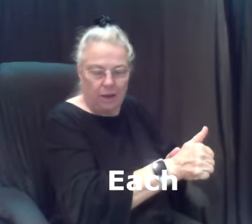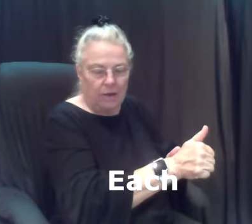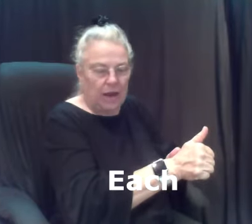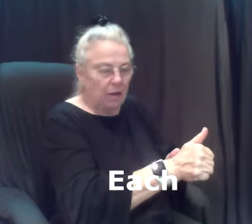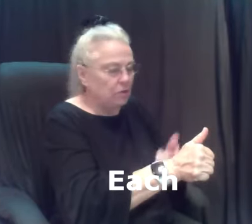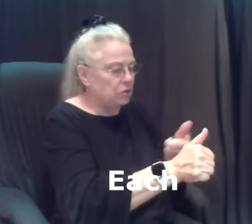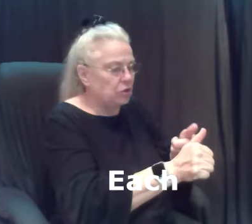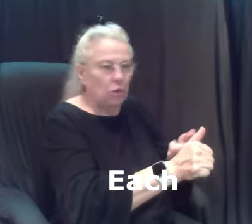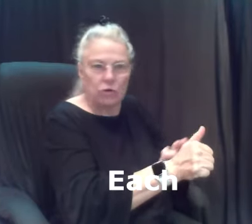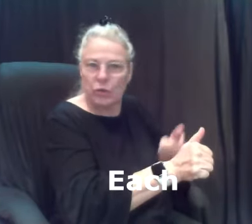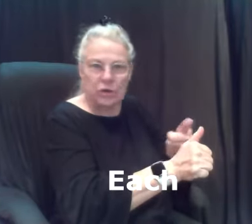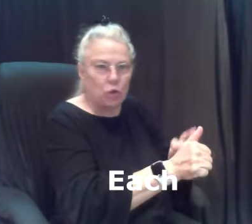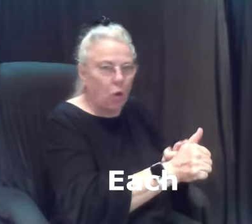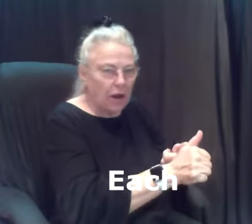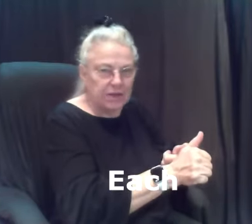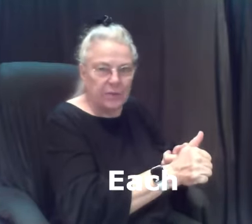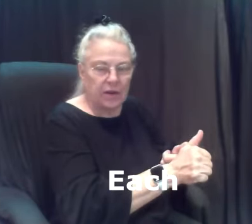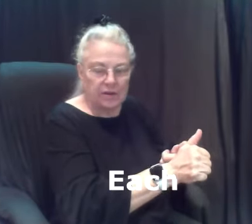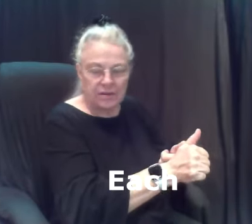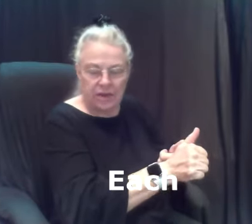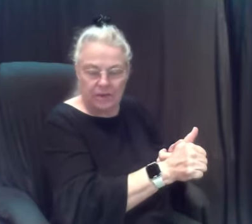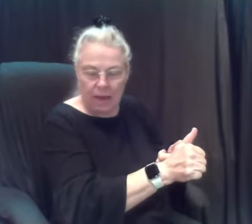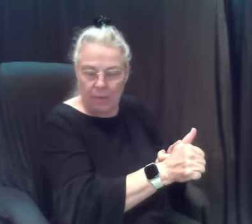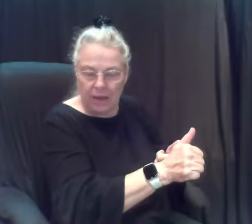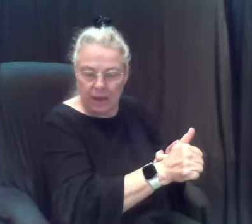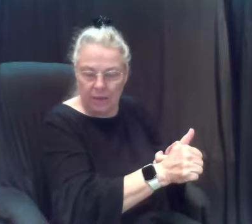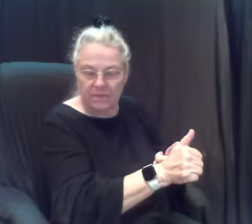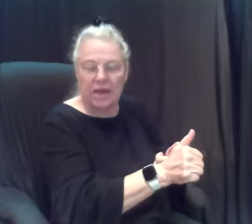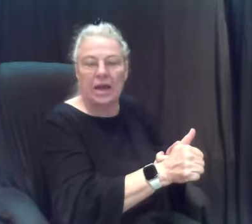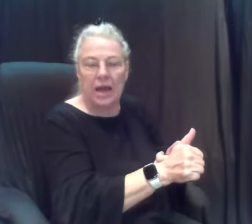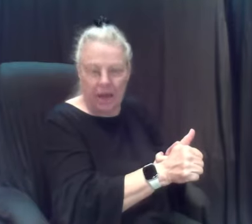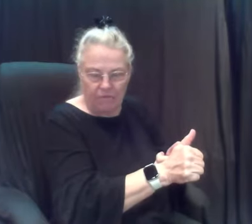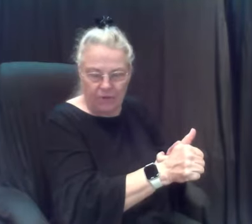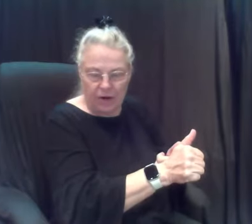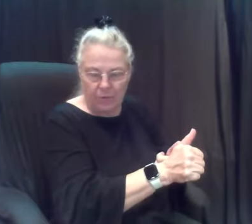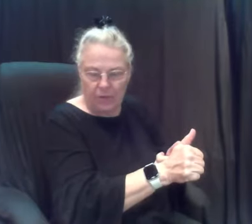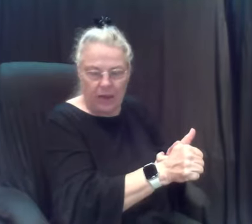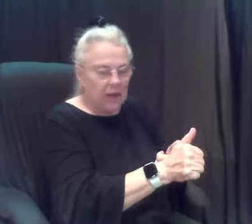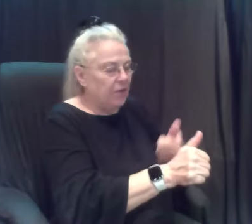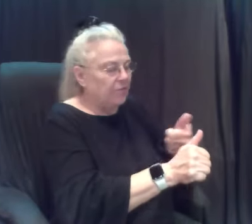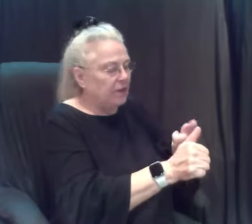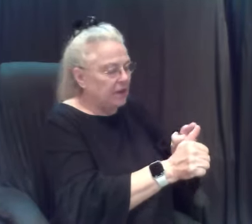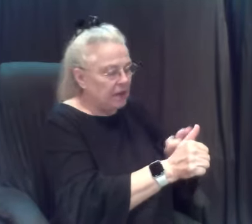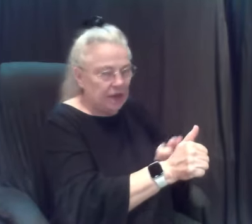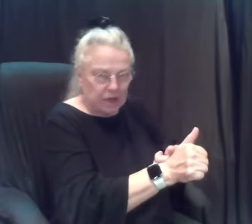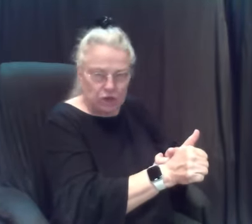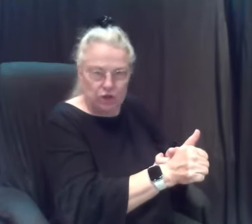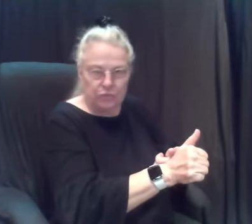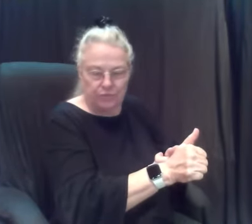Now, don't do it twice because then that becomes every. Each.